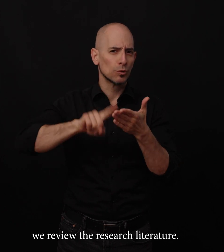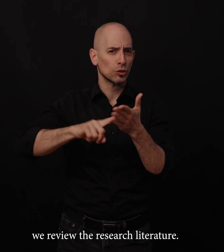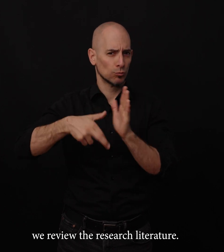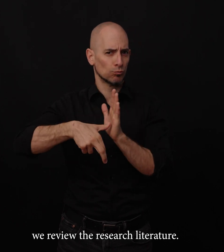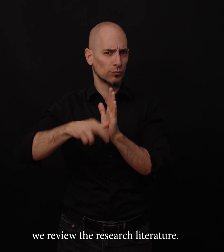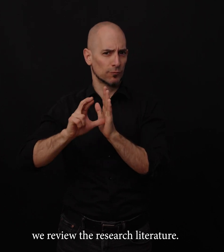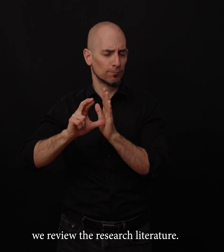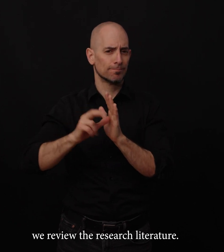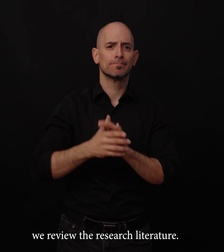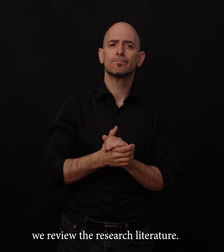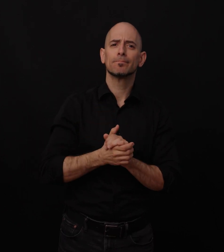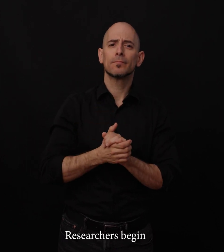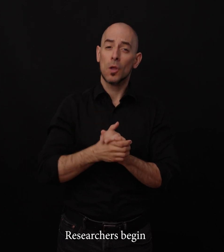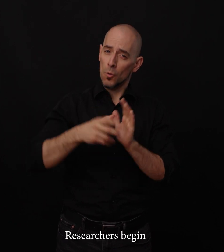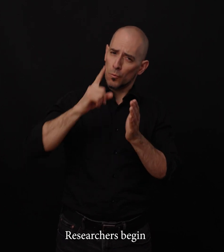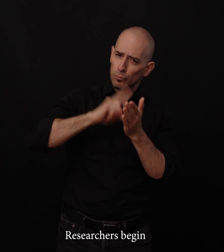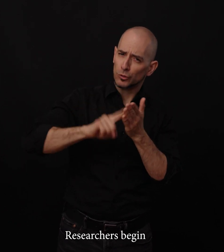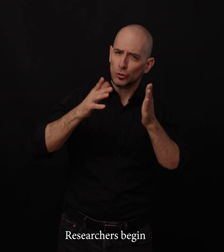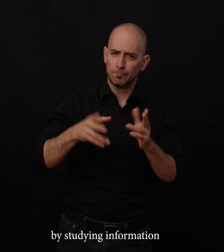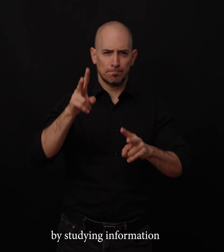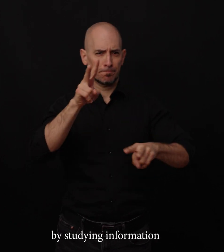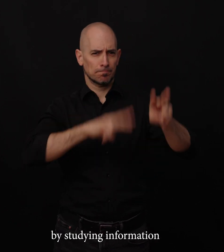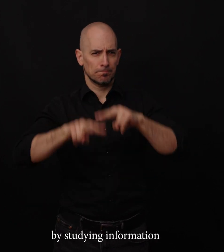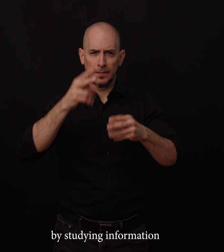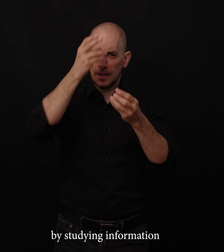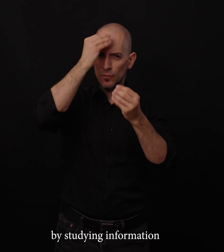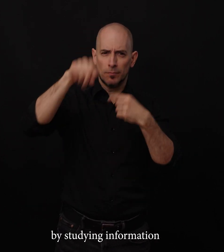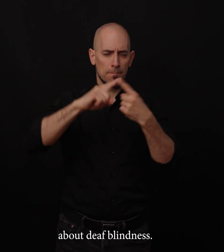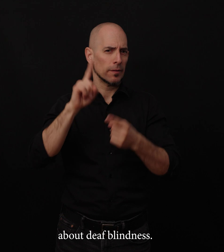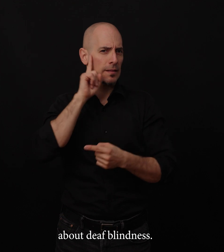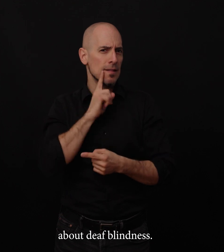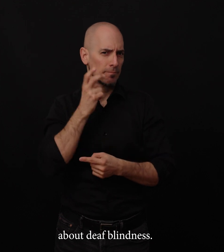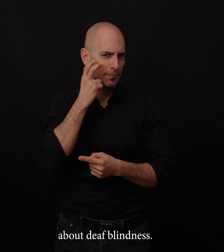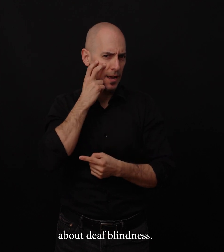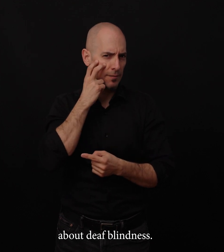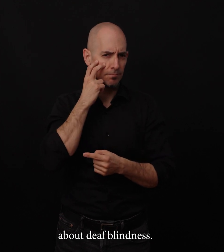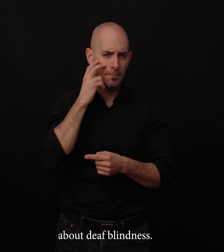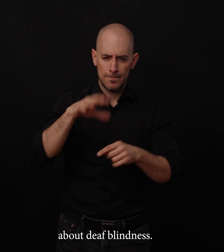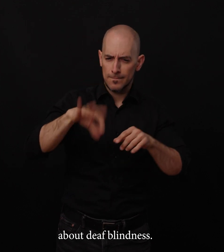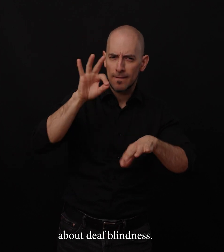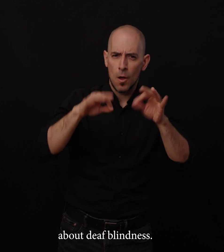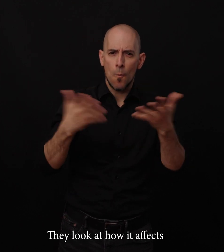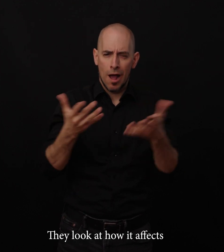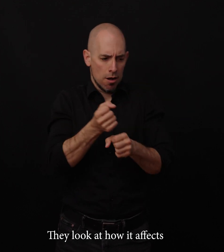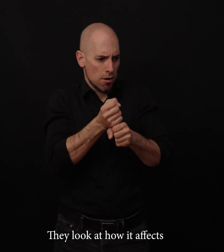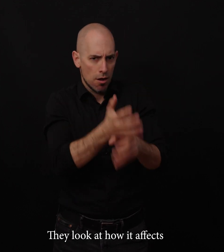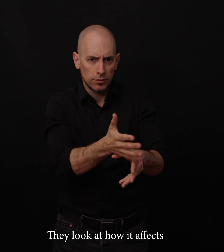research literature. Researchers begin by studying information about deafblindness. They look at how it